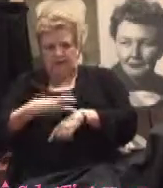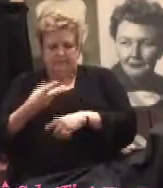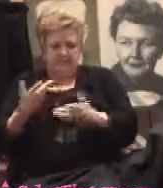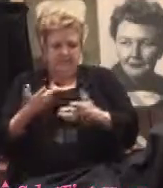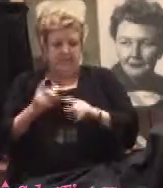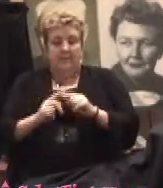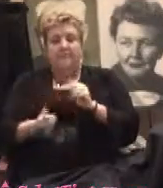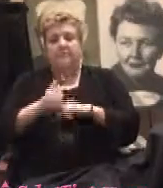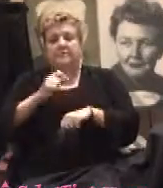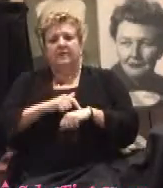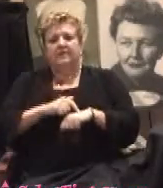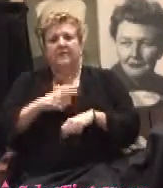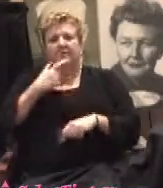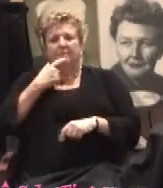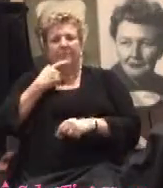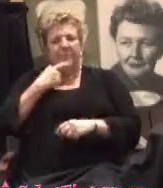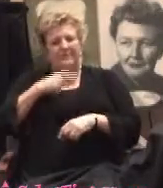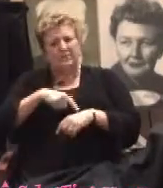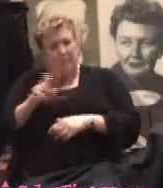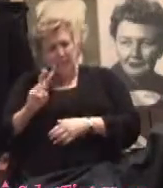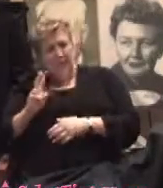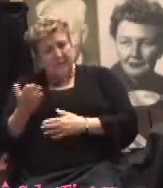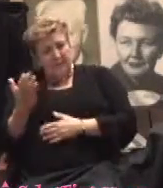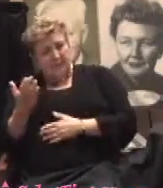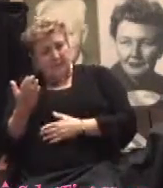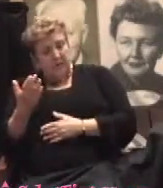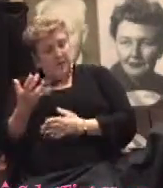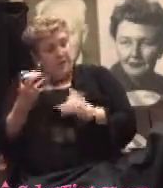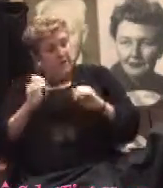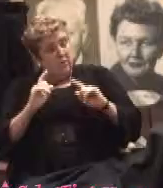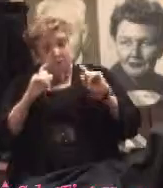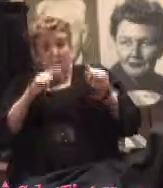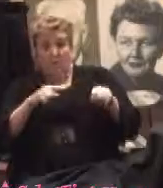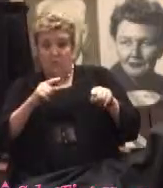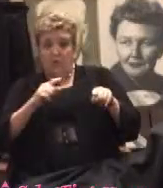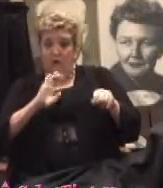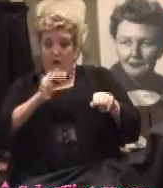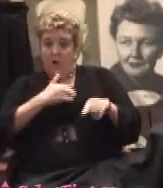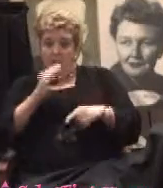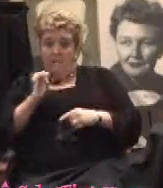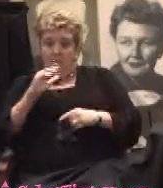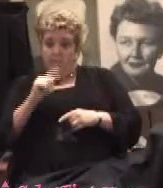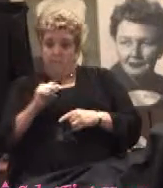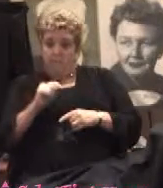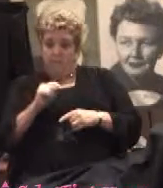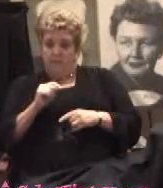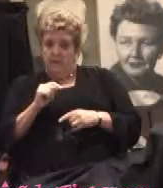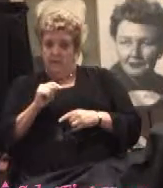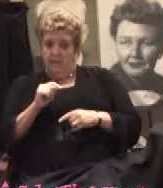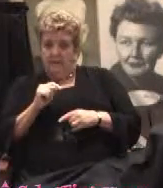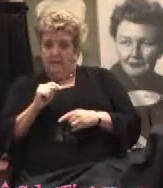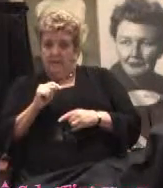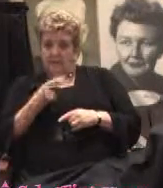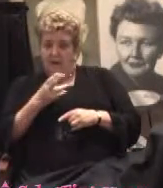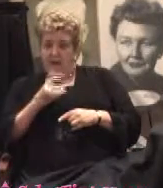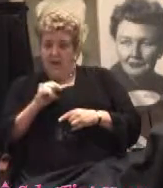be standing there going, hey, it's 2 in the morning, we got a hot tub at our apartment, you want to go to our apartment? And I'd be like, why would we leave